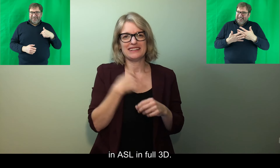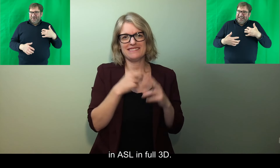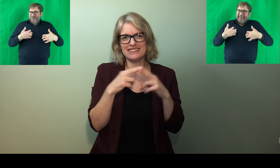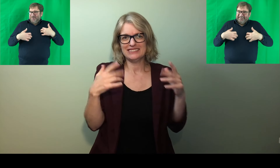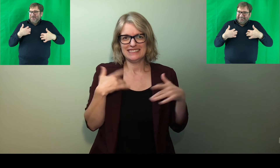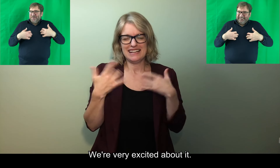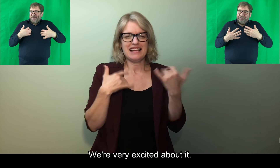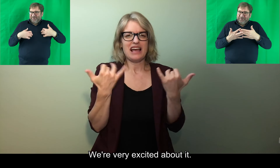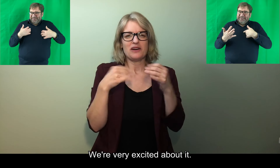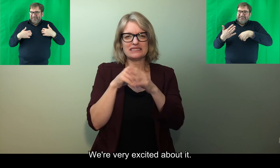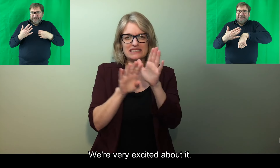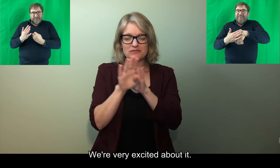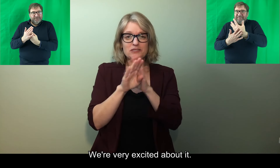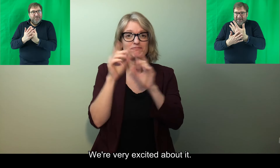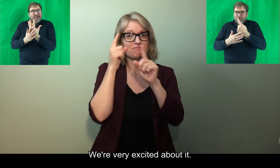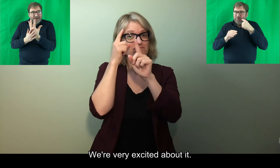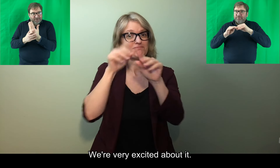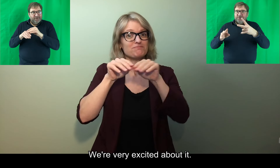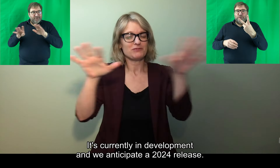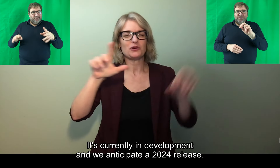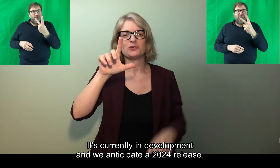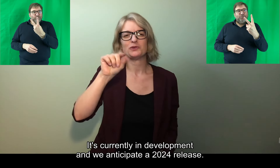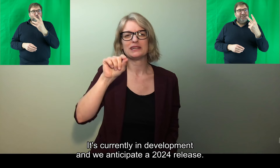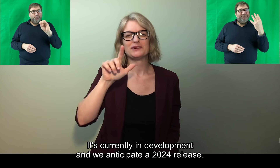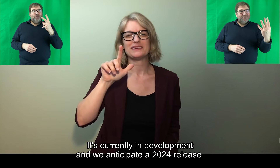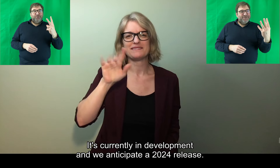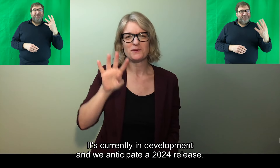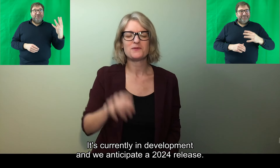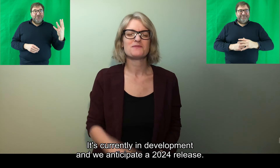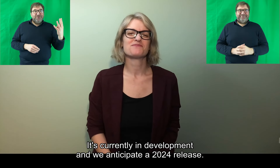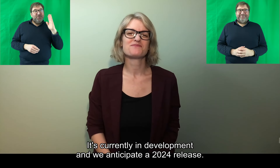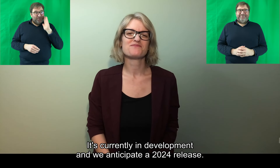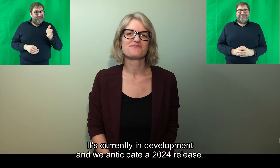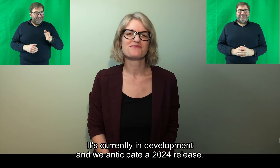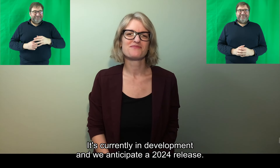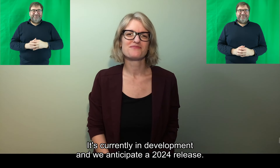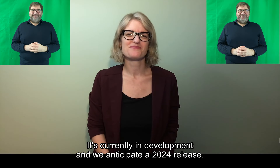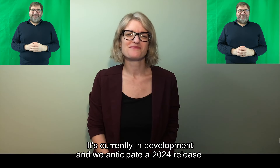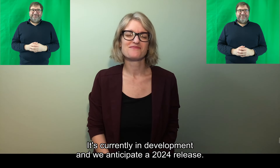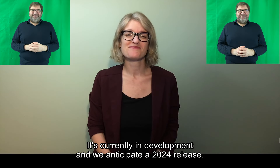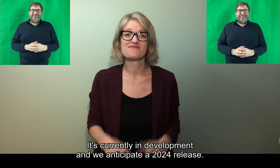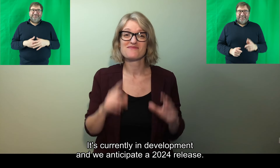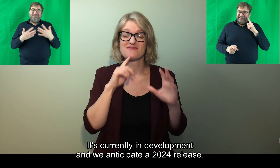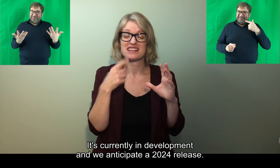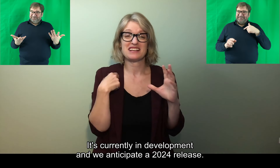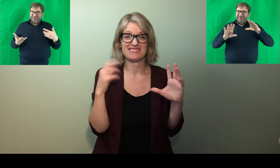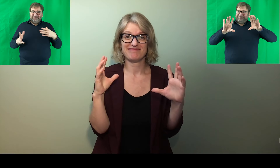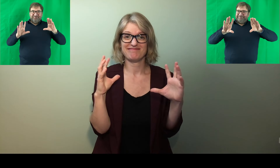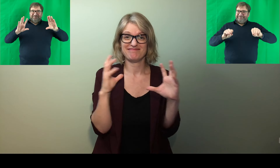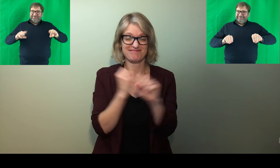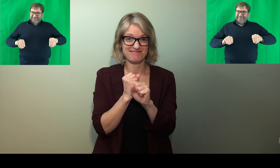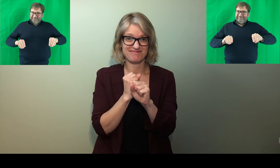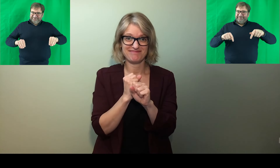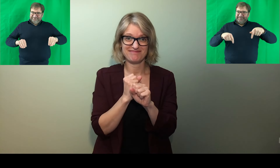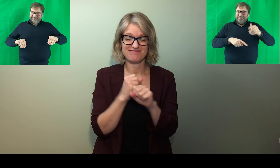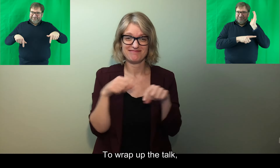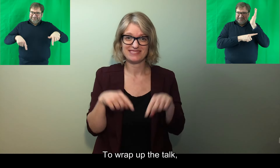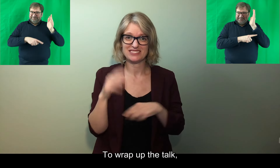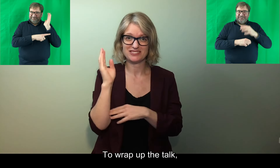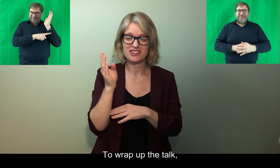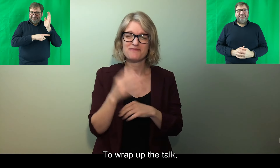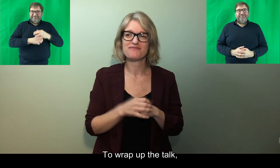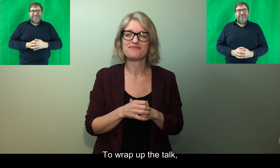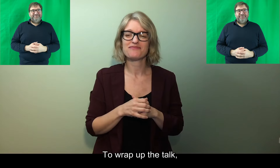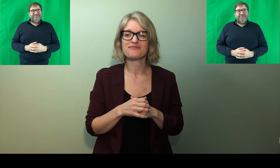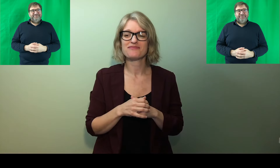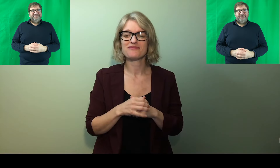3D. We're very excited about it. It's currently in development, and we anticipate a 2024 release. To wrap